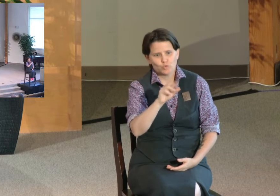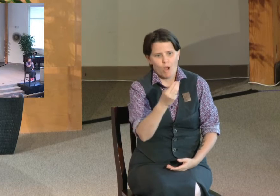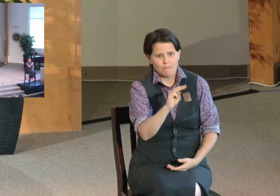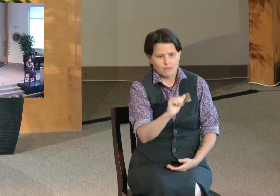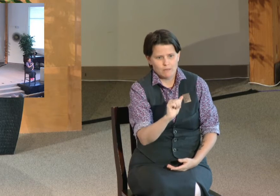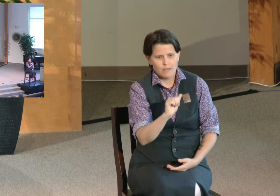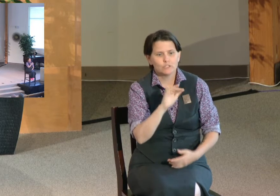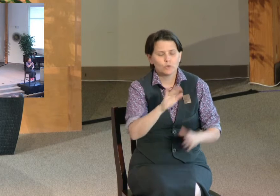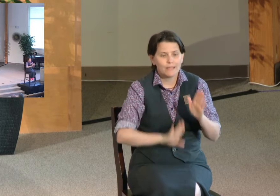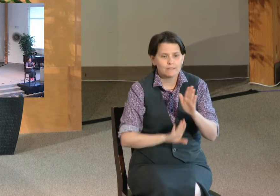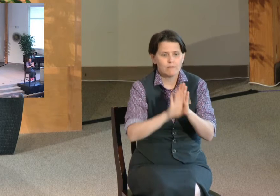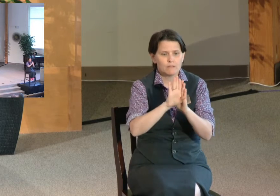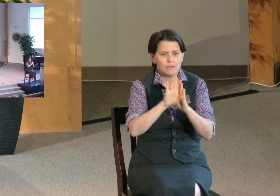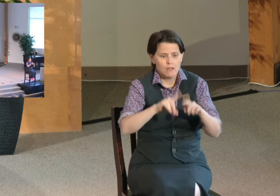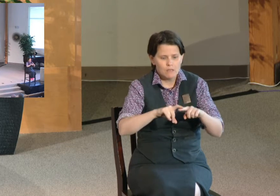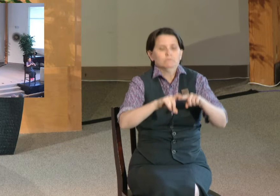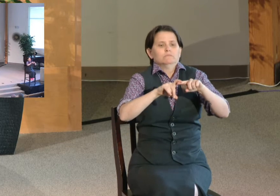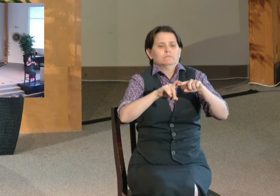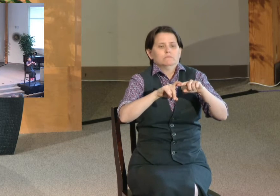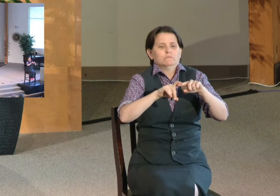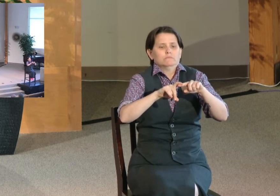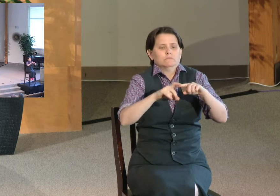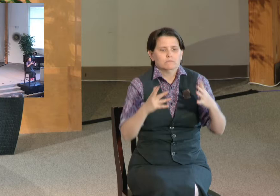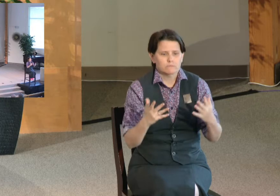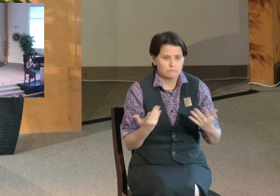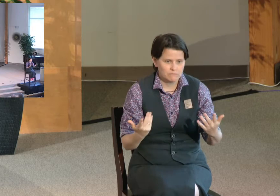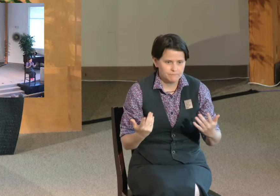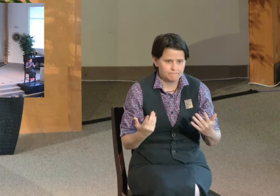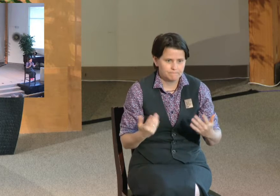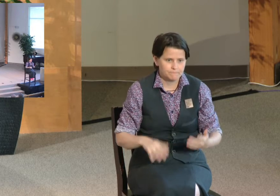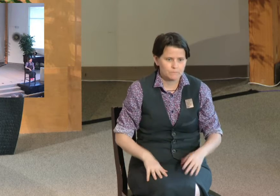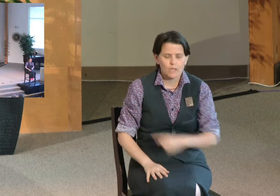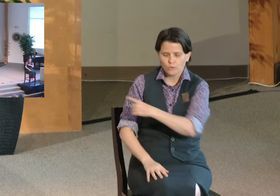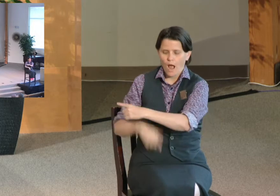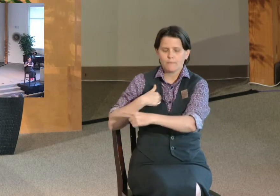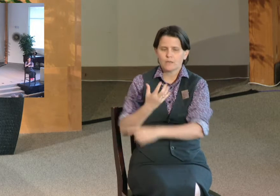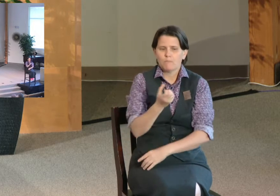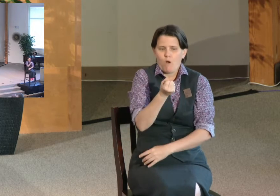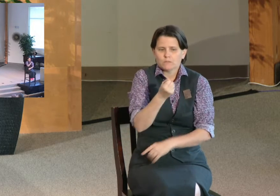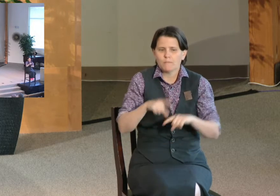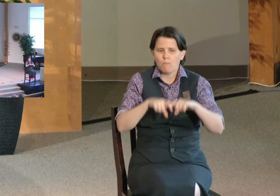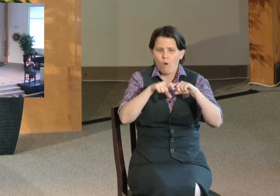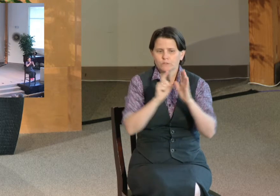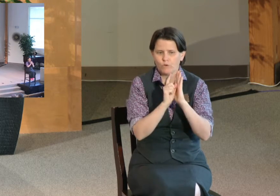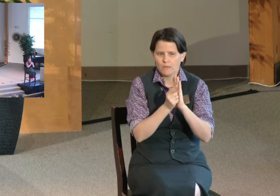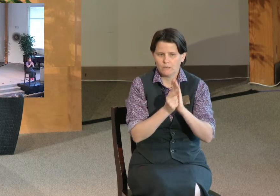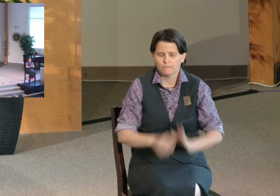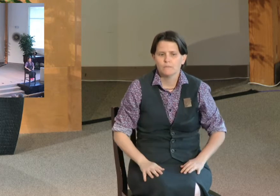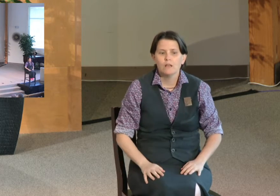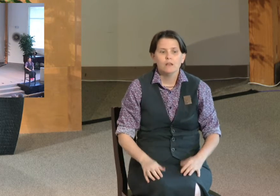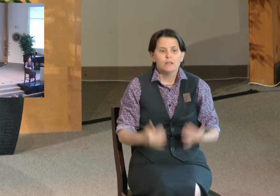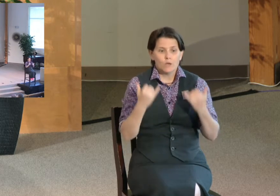I'm going to just pause for a minute. And I'm just going to tell you that I'm going to be giving you a lot of cerebral information